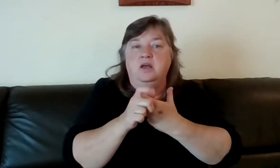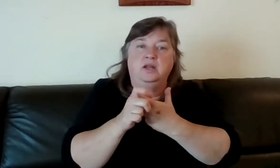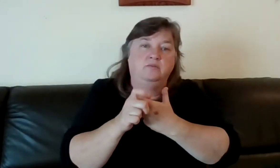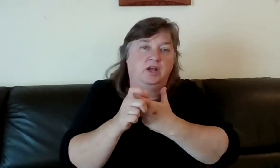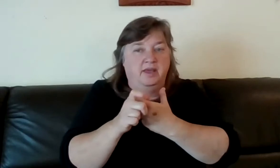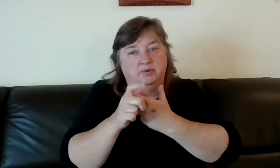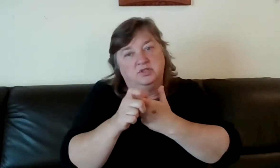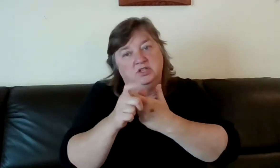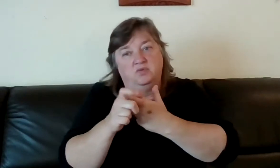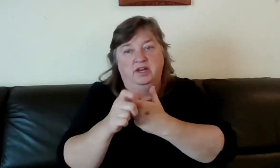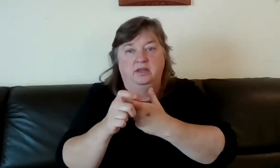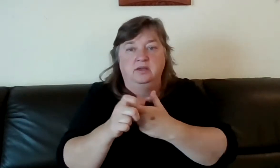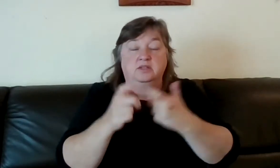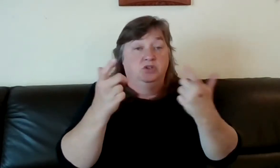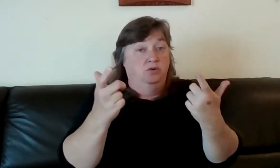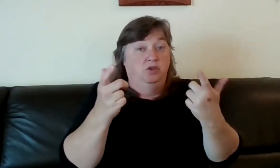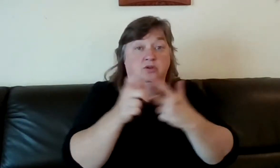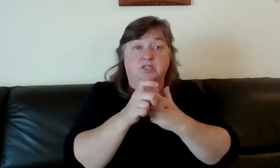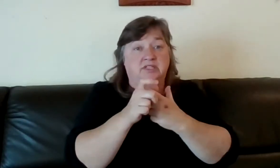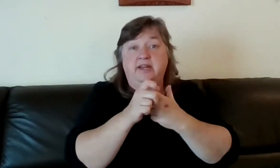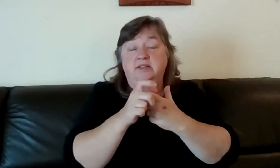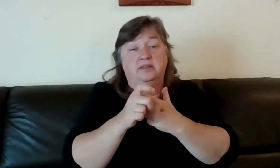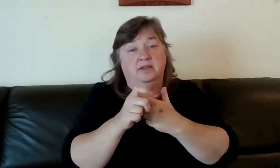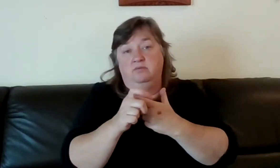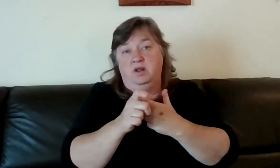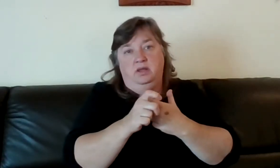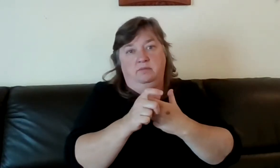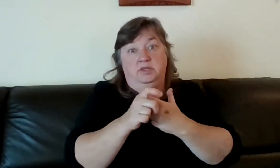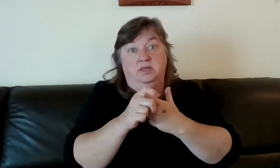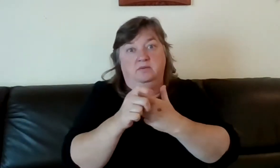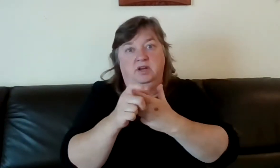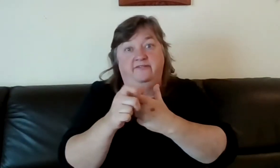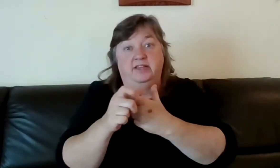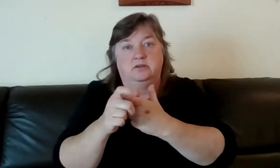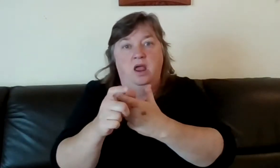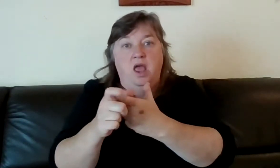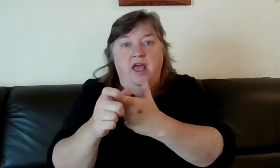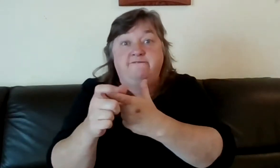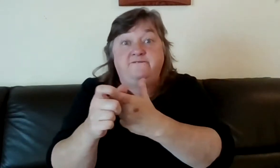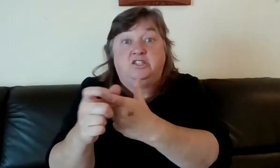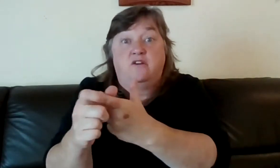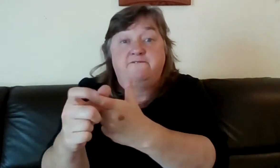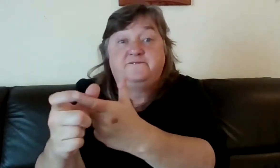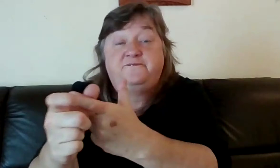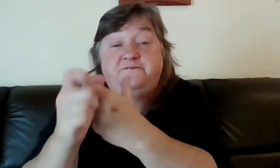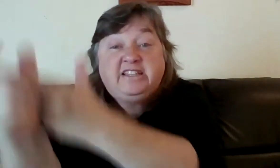Run, run. That person is running. So you're just stating that they're running, but then they're running faster, faster,